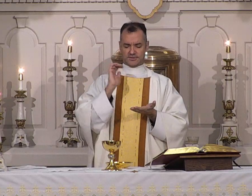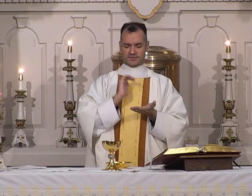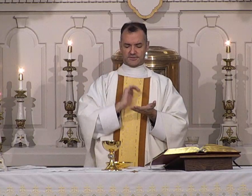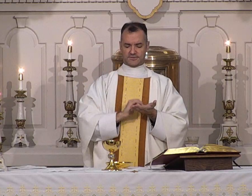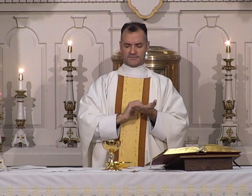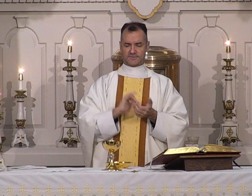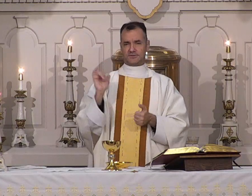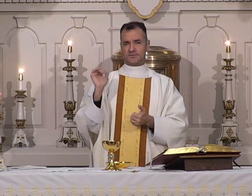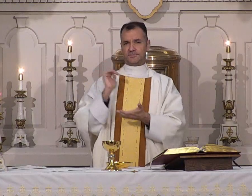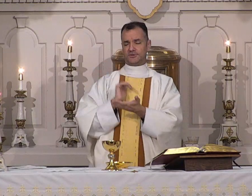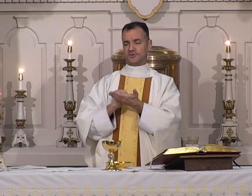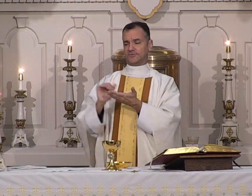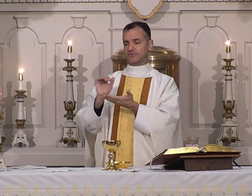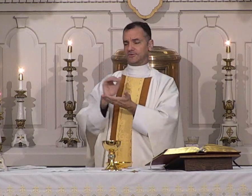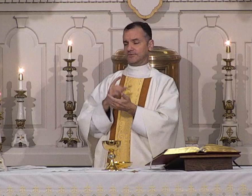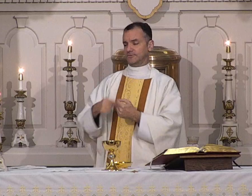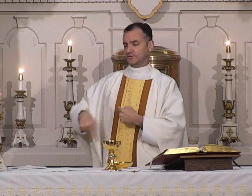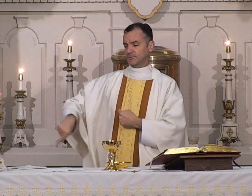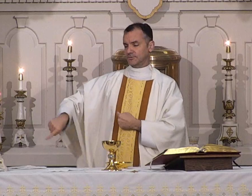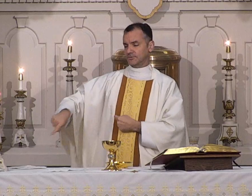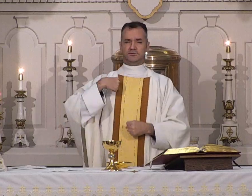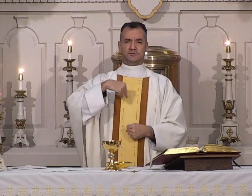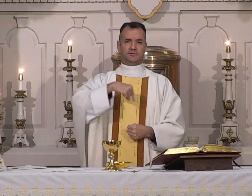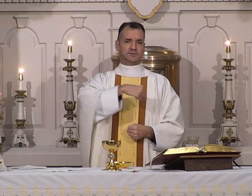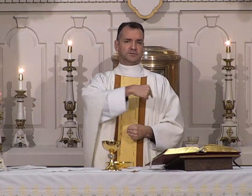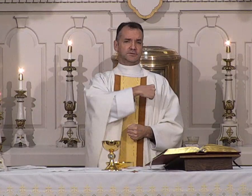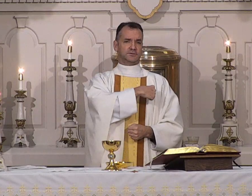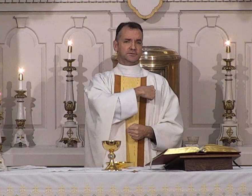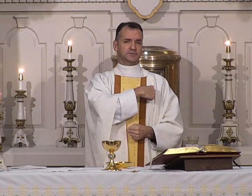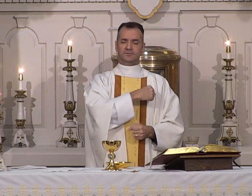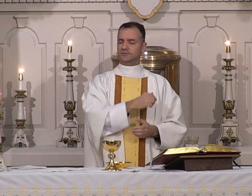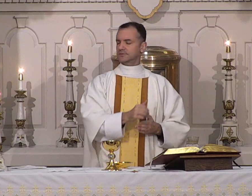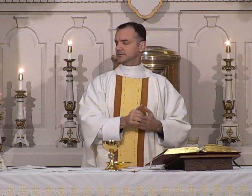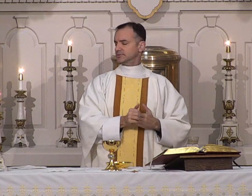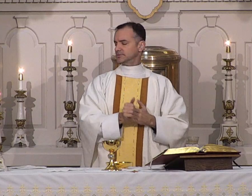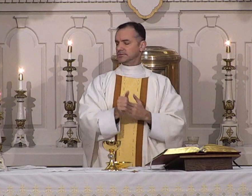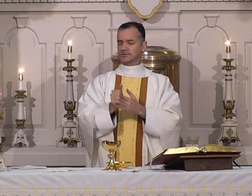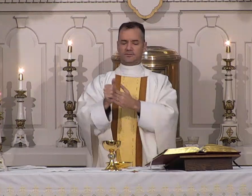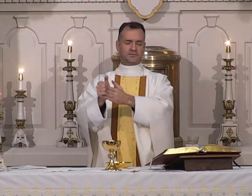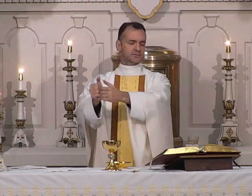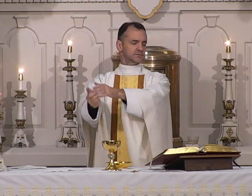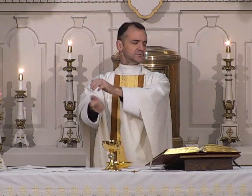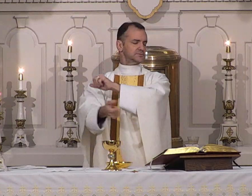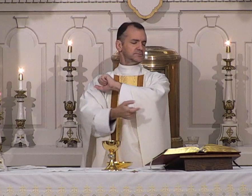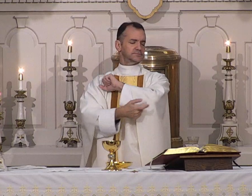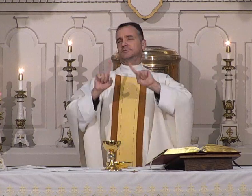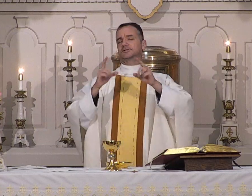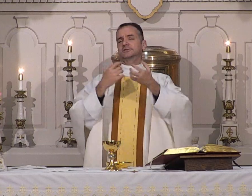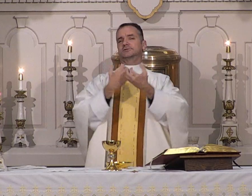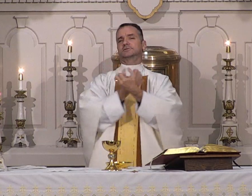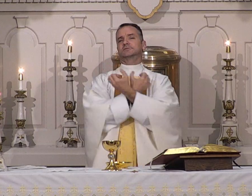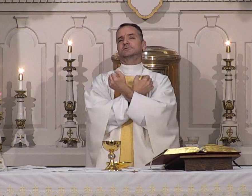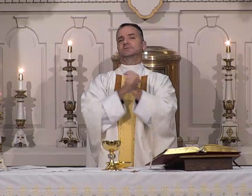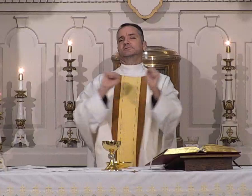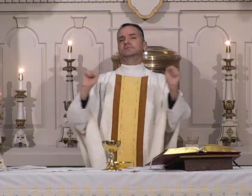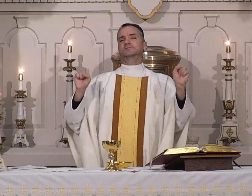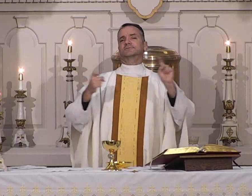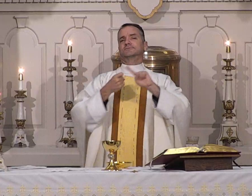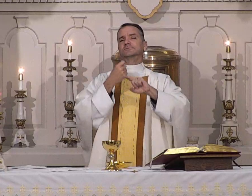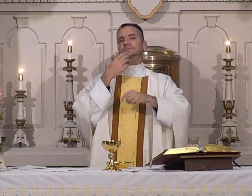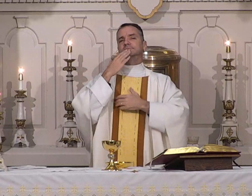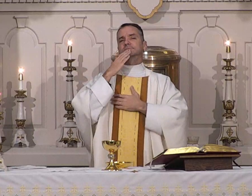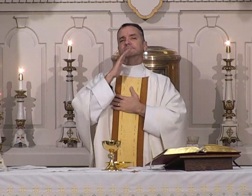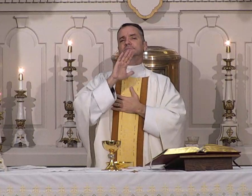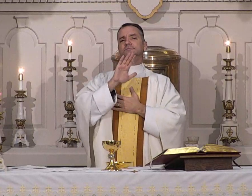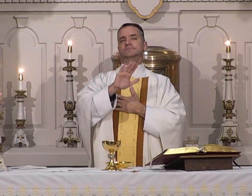who trespass against us. And lead us not into temptation, but deliver us from evil.